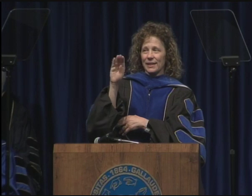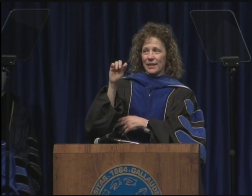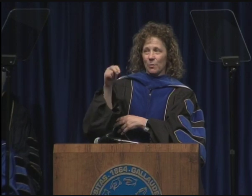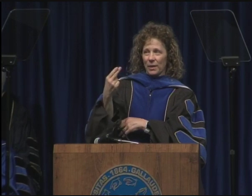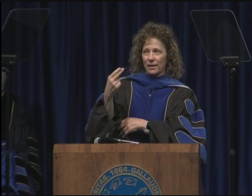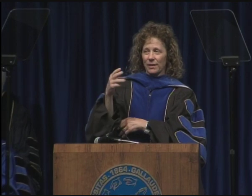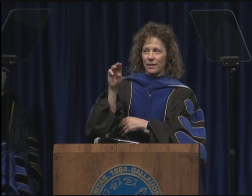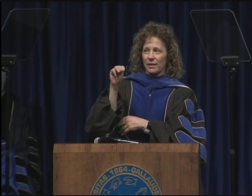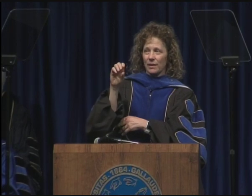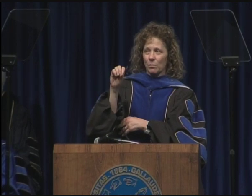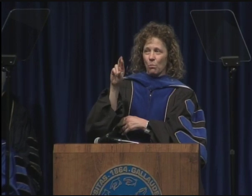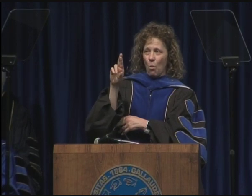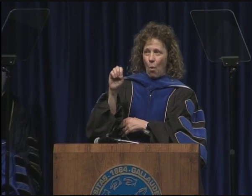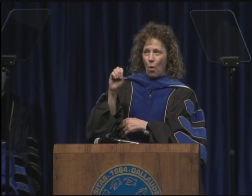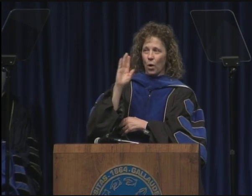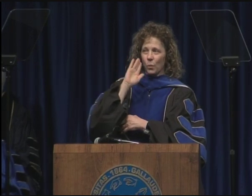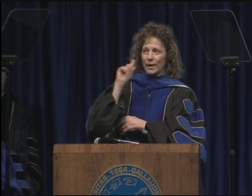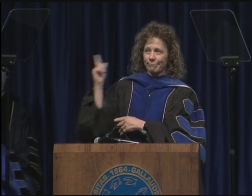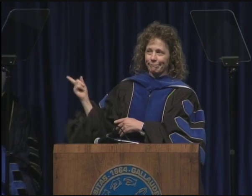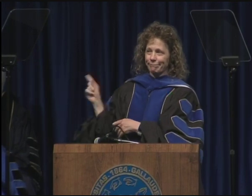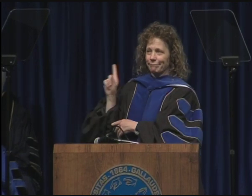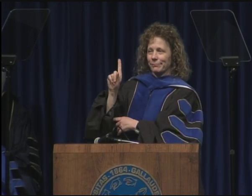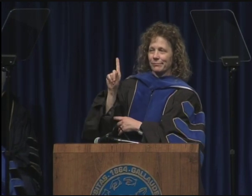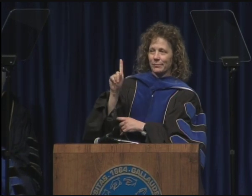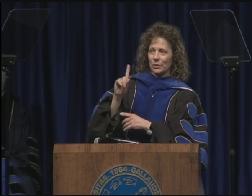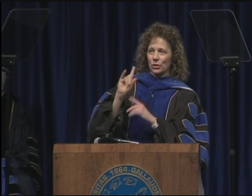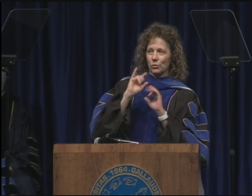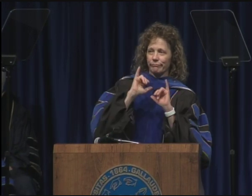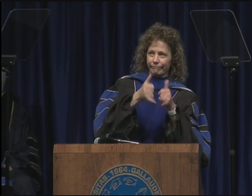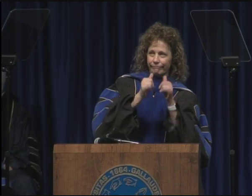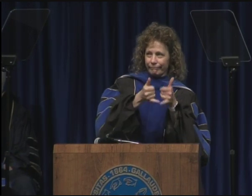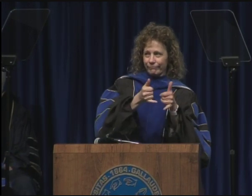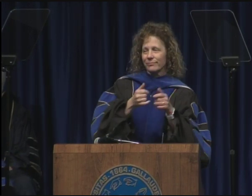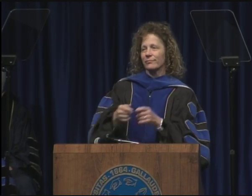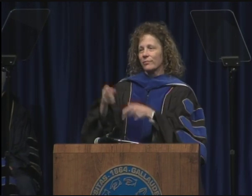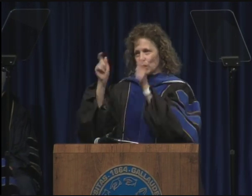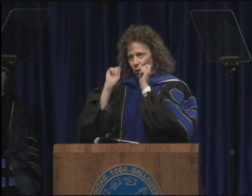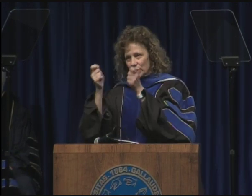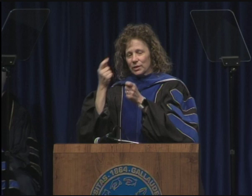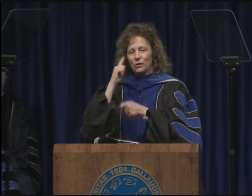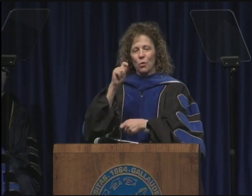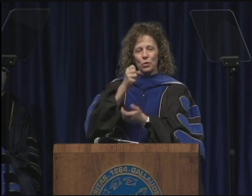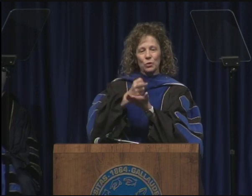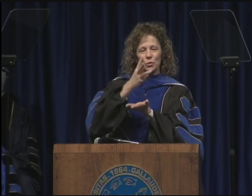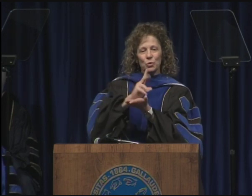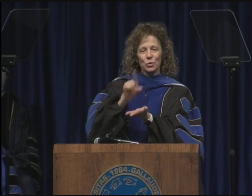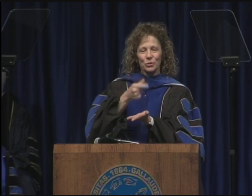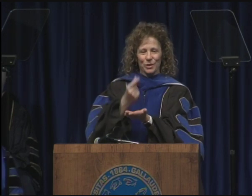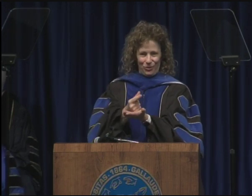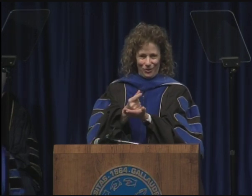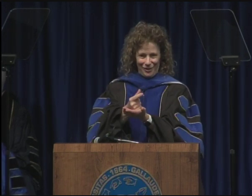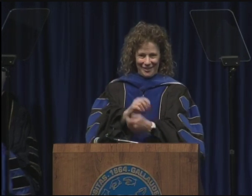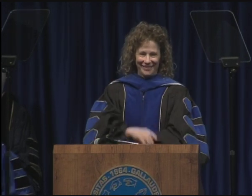At this time, Dr. Elizabeth Moore will come forward to present the awards and hoods to the social work